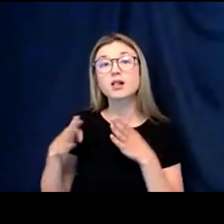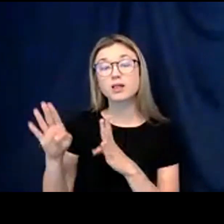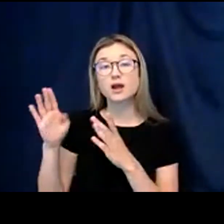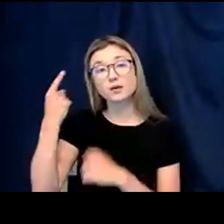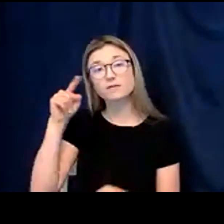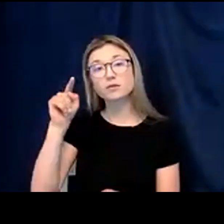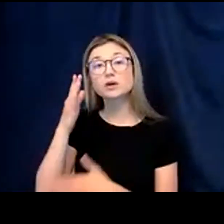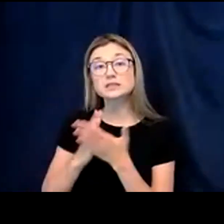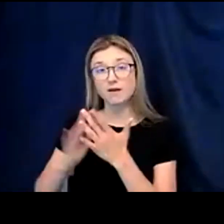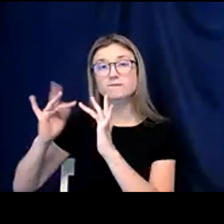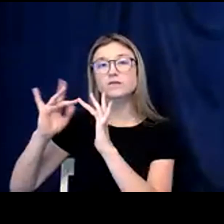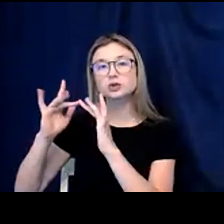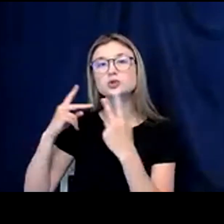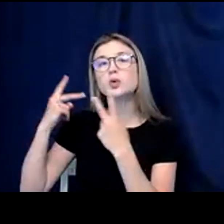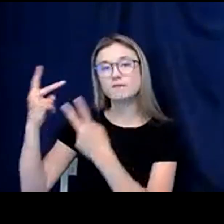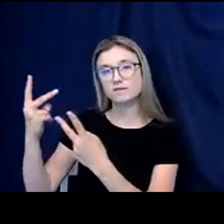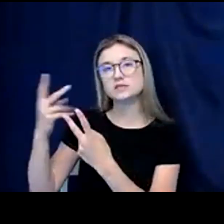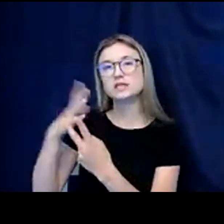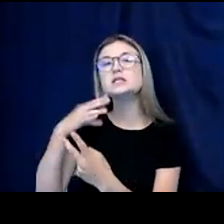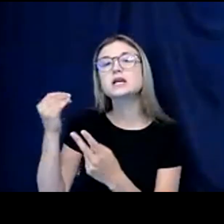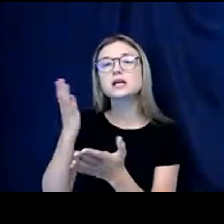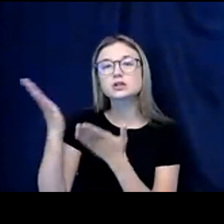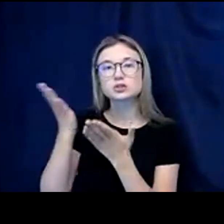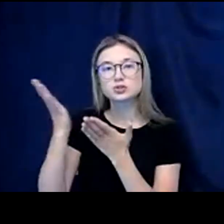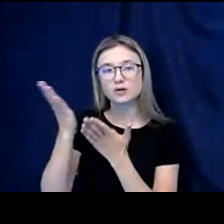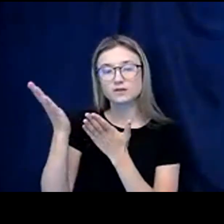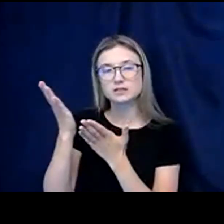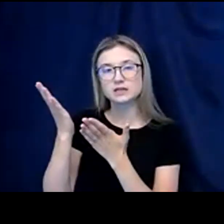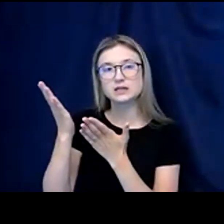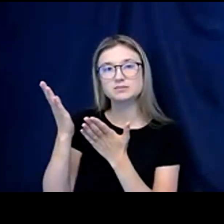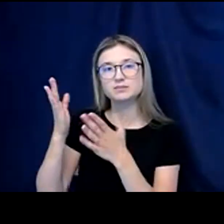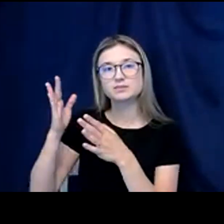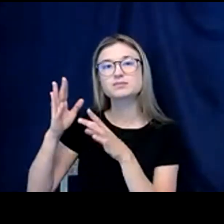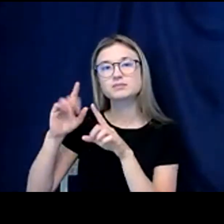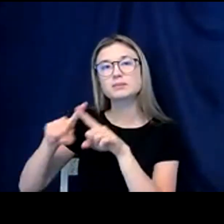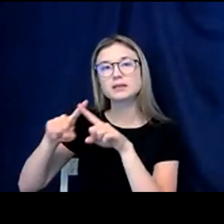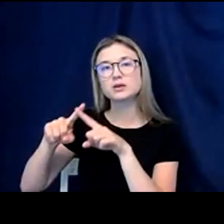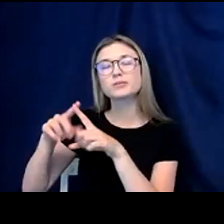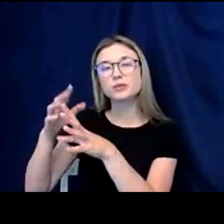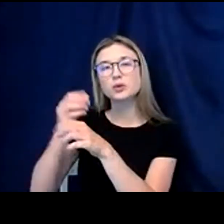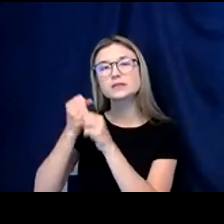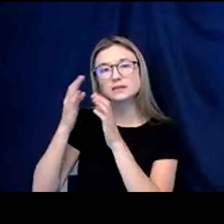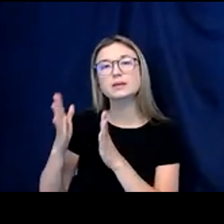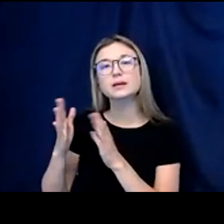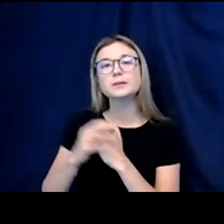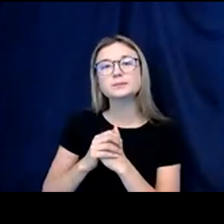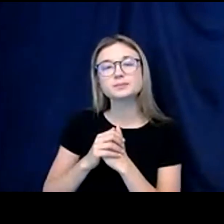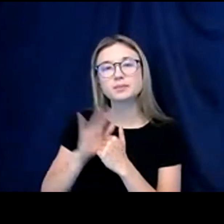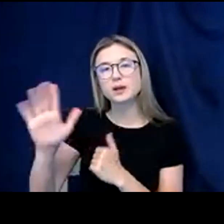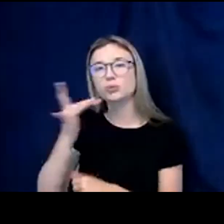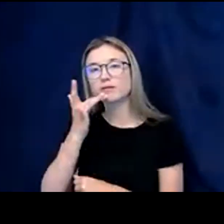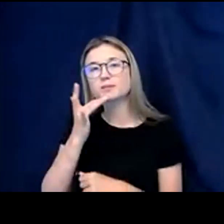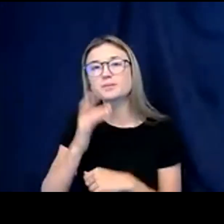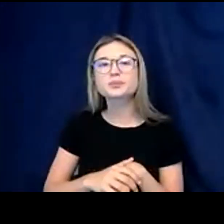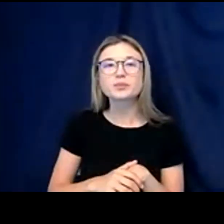virtual visits and services at the direction of the recipient and the family. So we had a